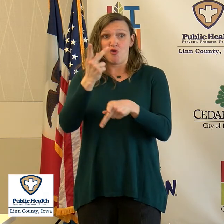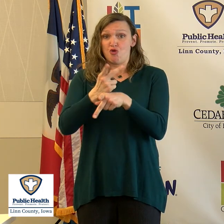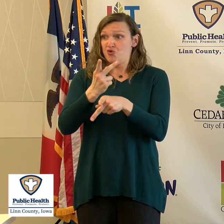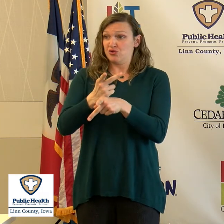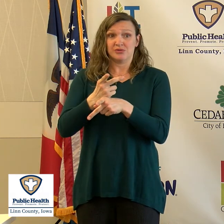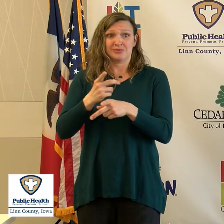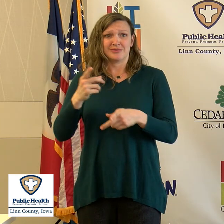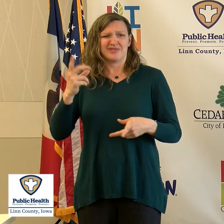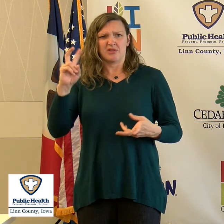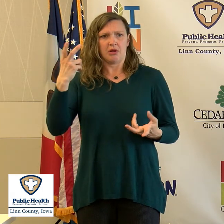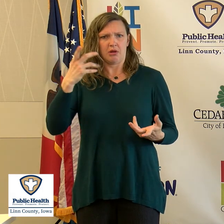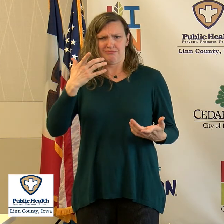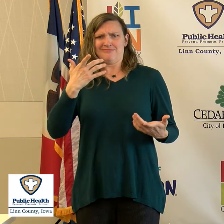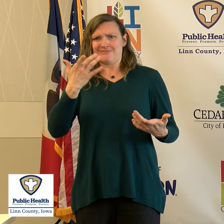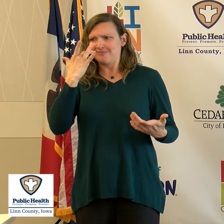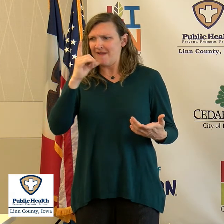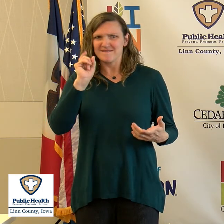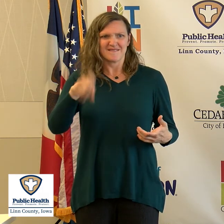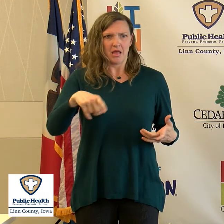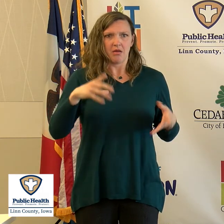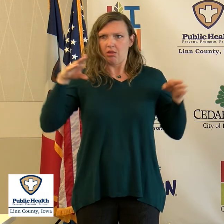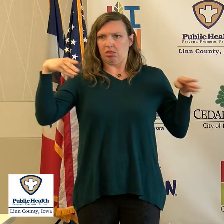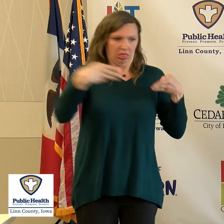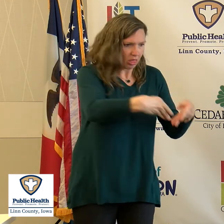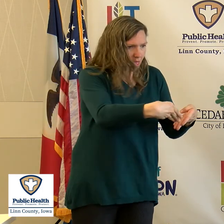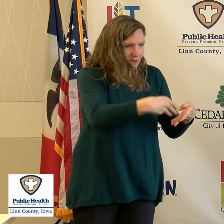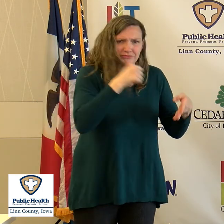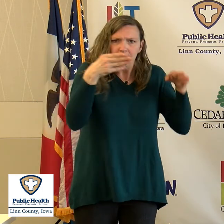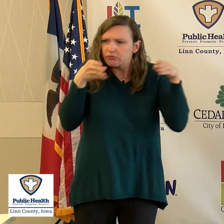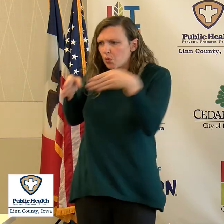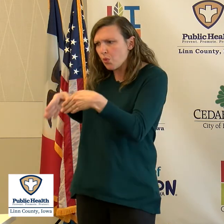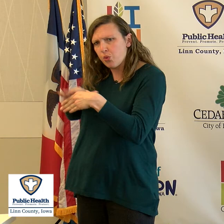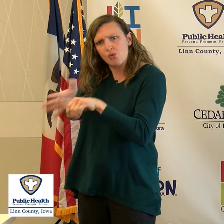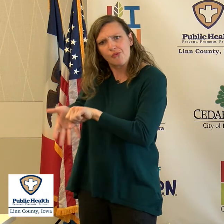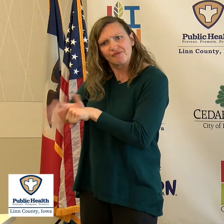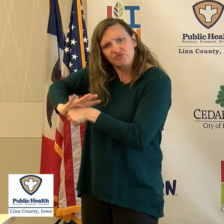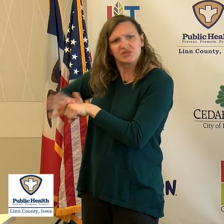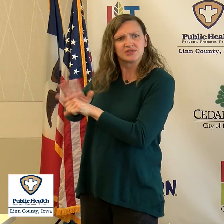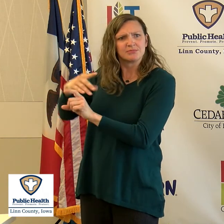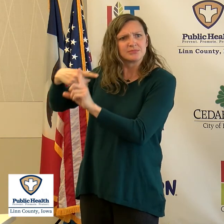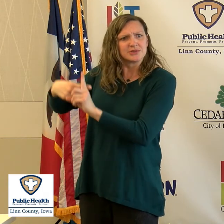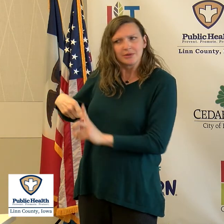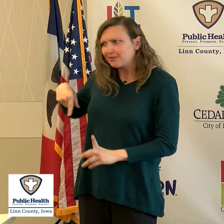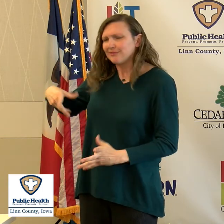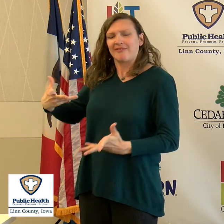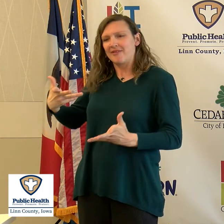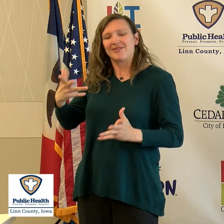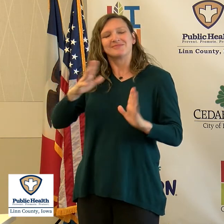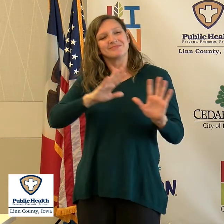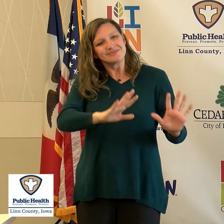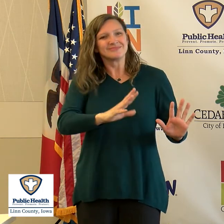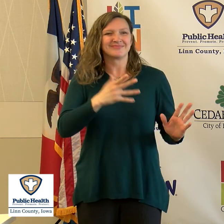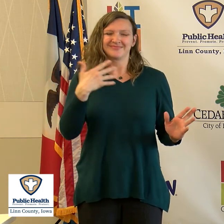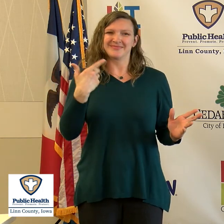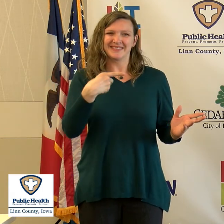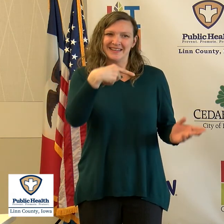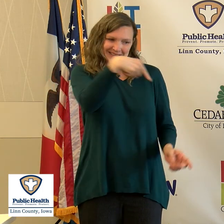hospital staff is trying to focus on helping those who are suffering from